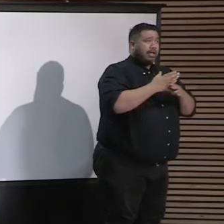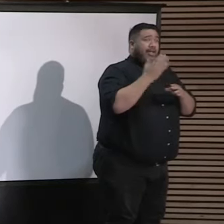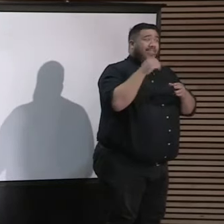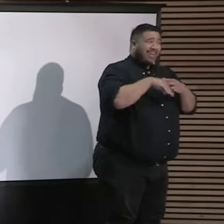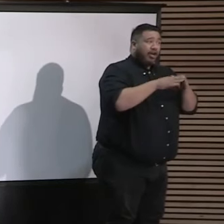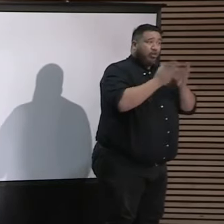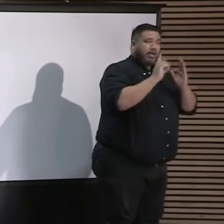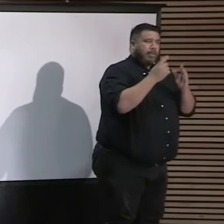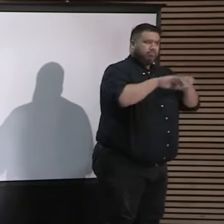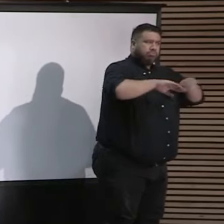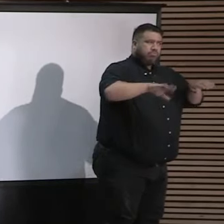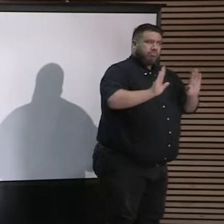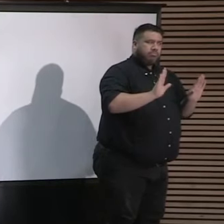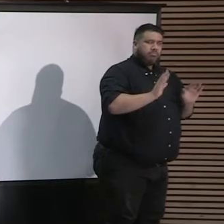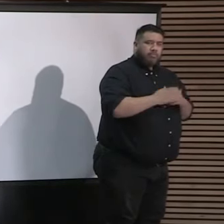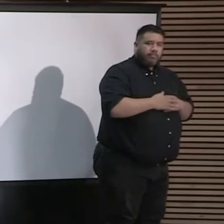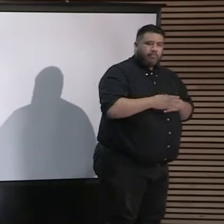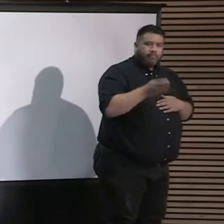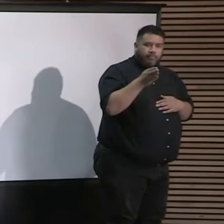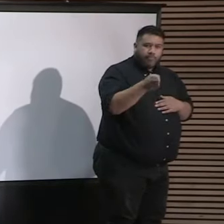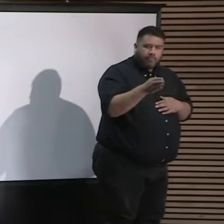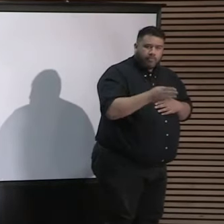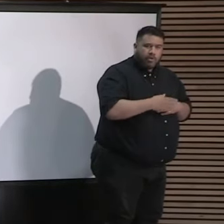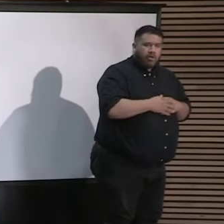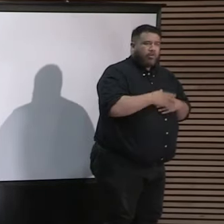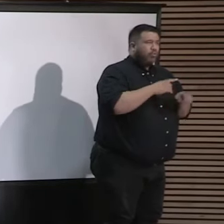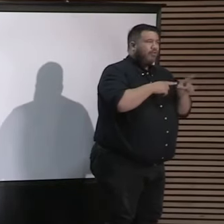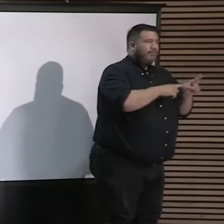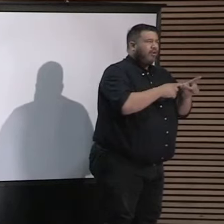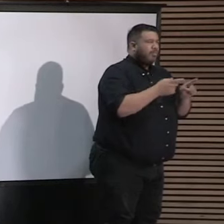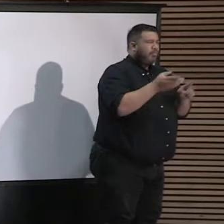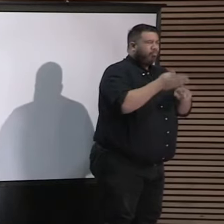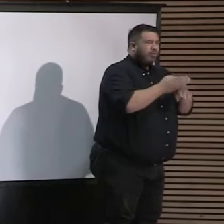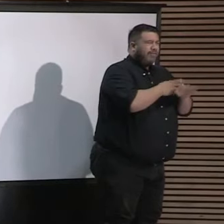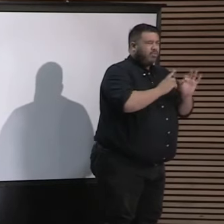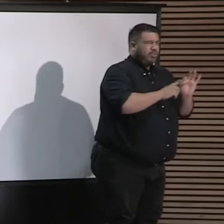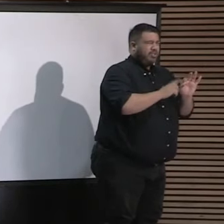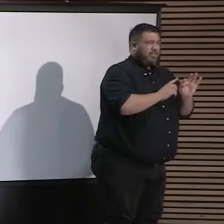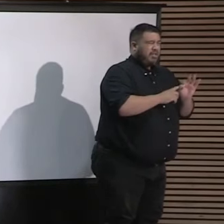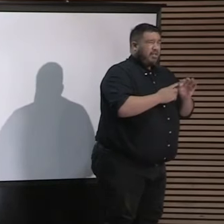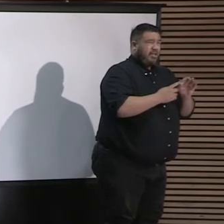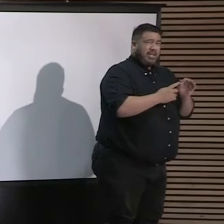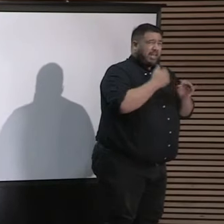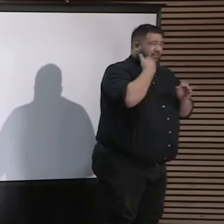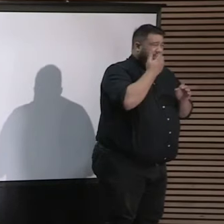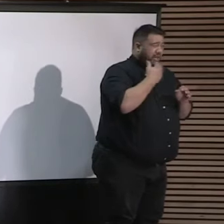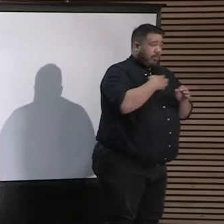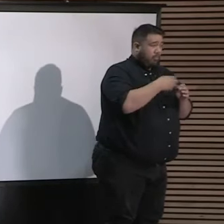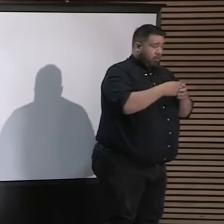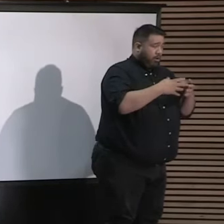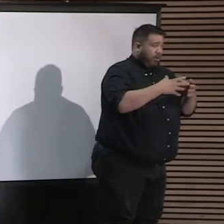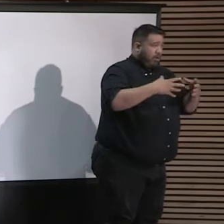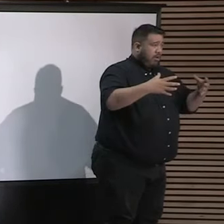last question here. Dr. Bloomfield, kind of following up on Ben's question, over the last couple of days there's been these dozens of new cases, and has there been any clarity from speaking to these